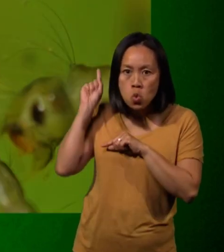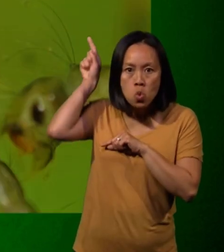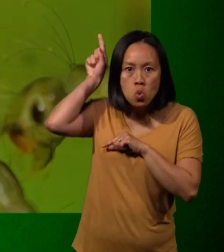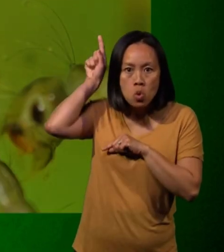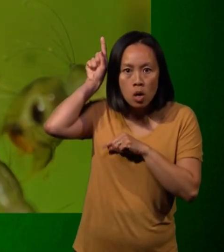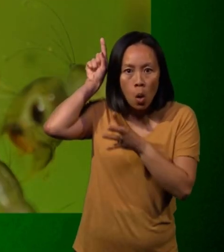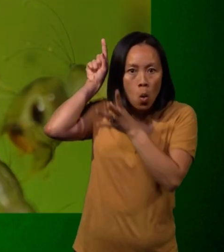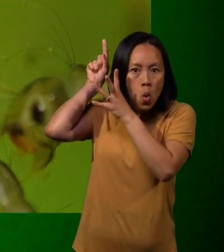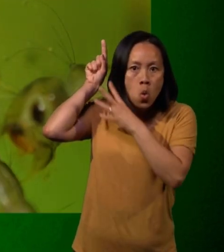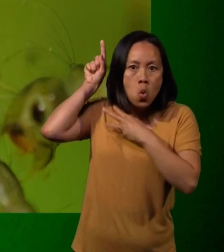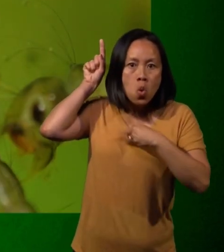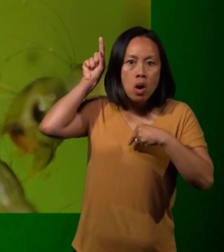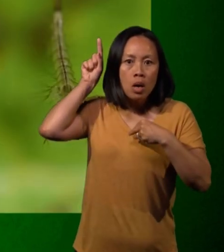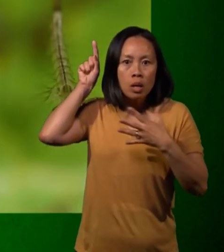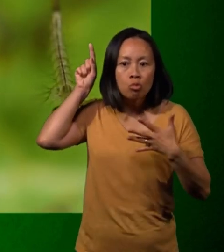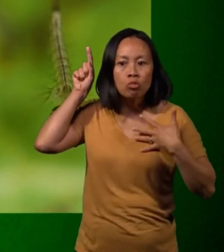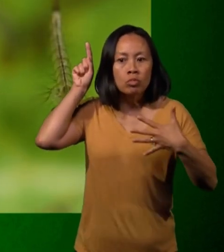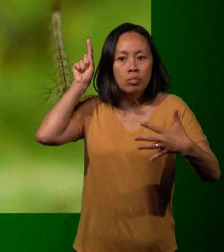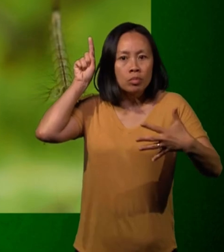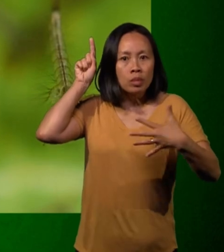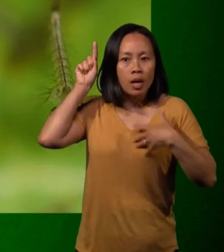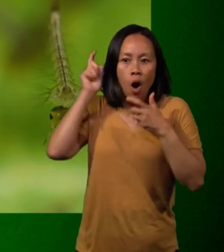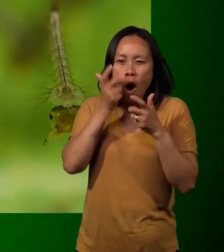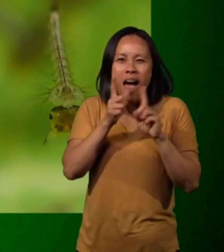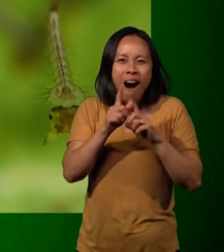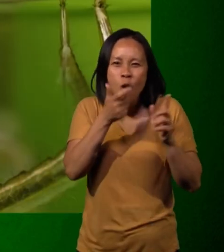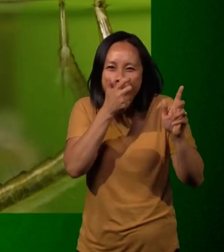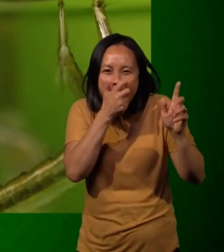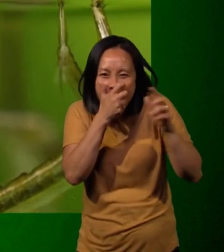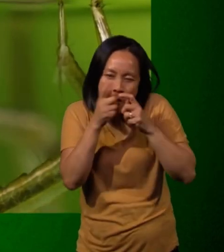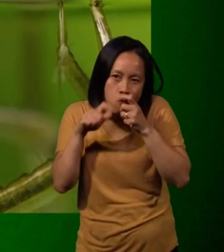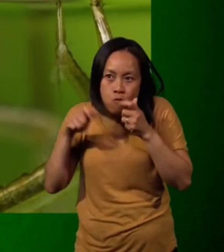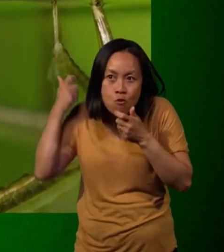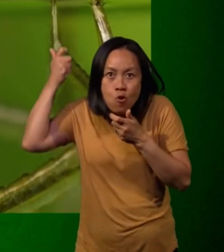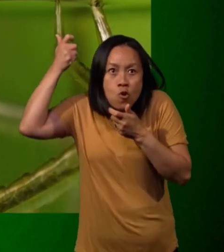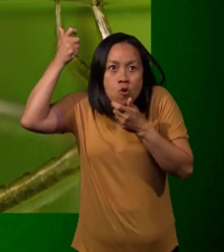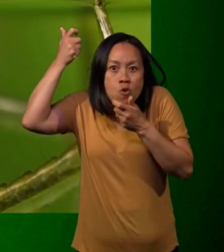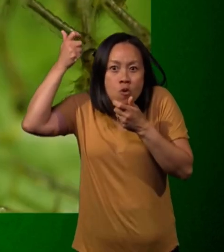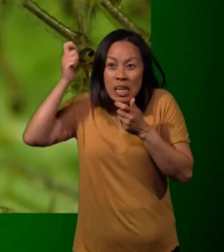breathing air through a snorkel-like siphon